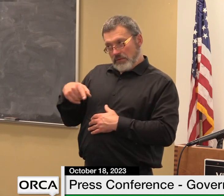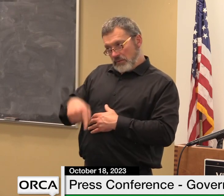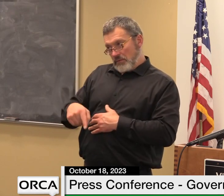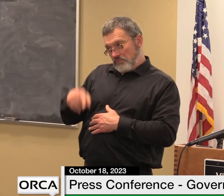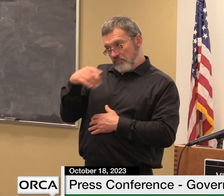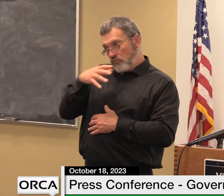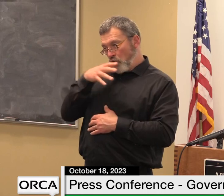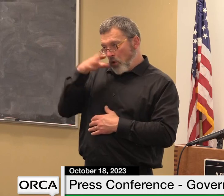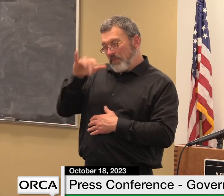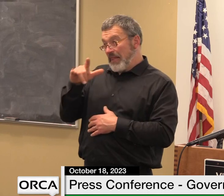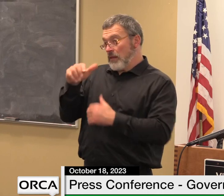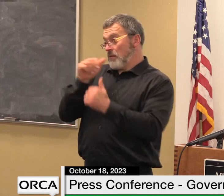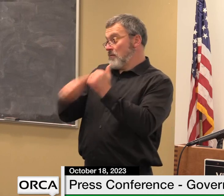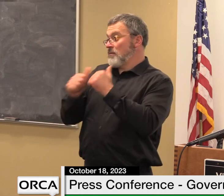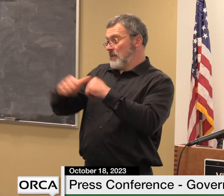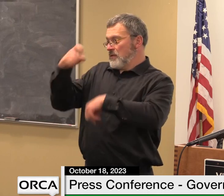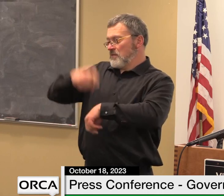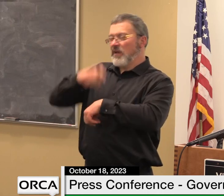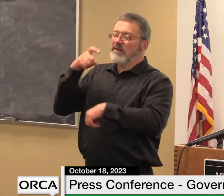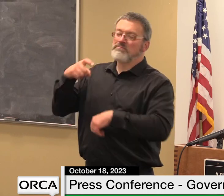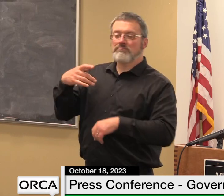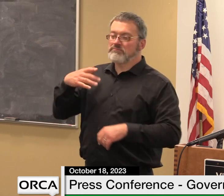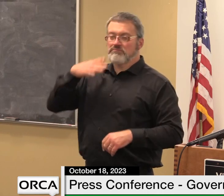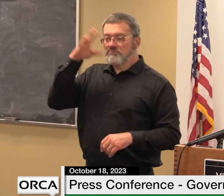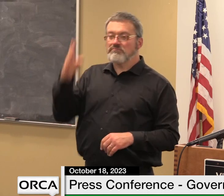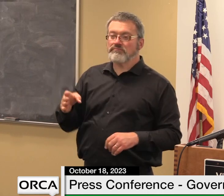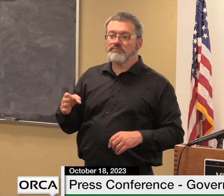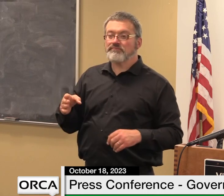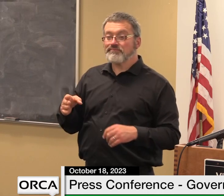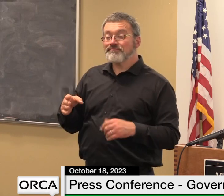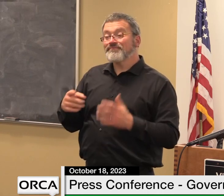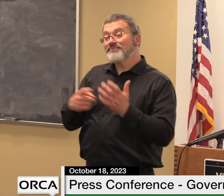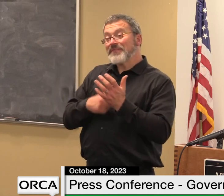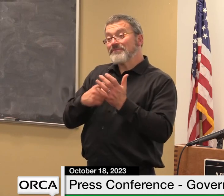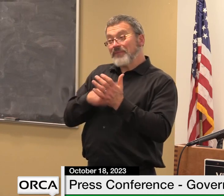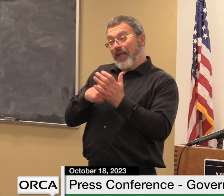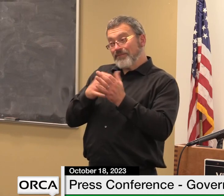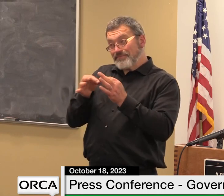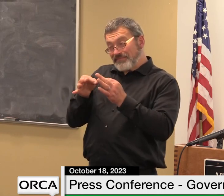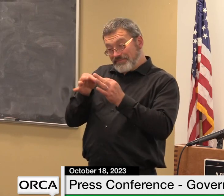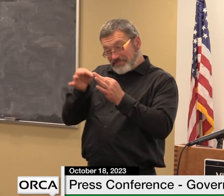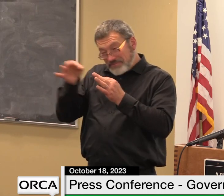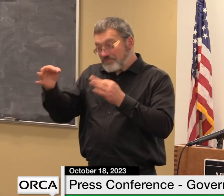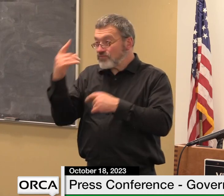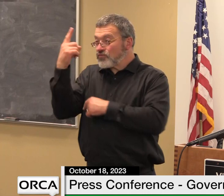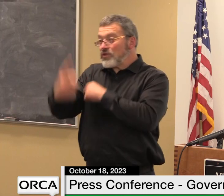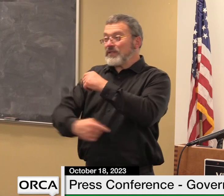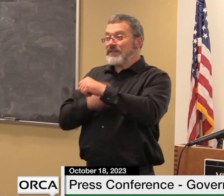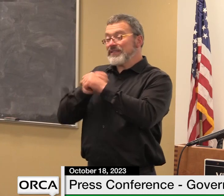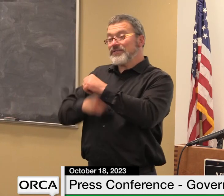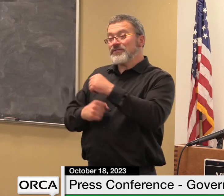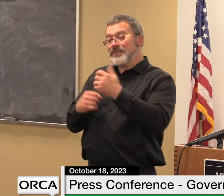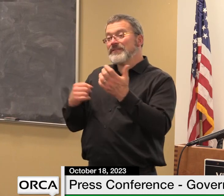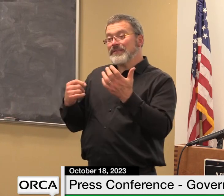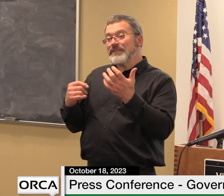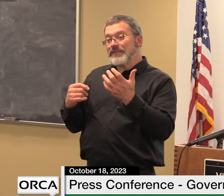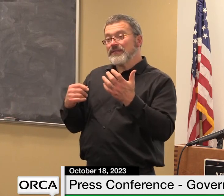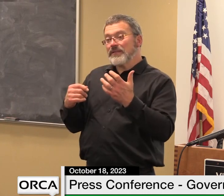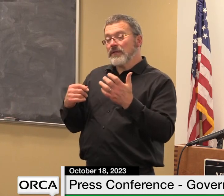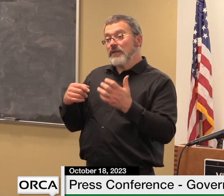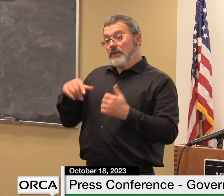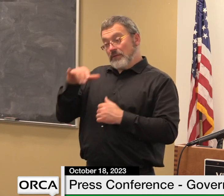and sometimes it takes up to a year for them to come up with a final bill. The Farm Bill is a five-year blueprint